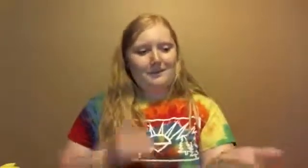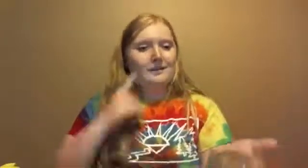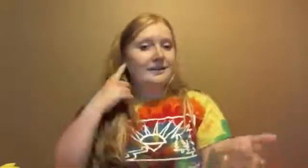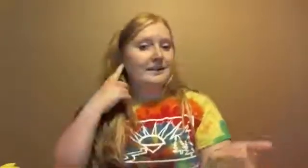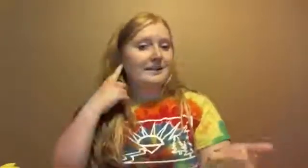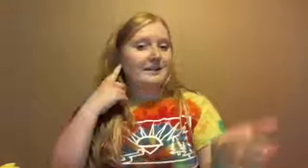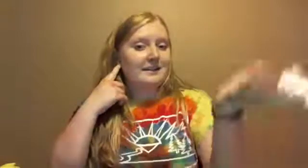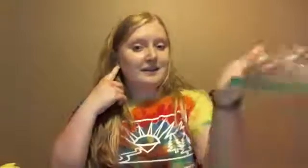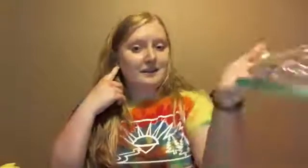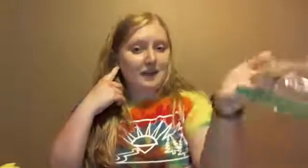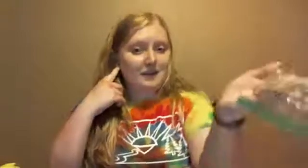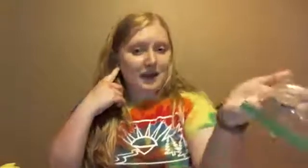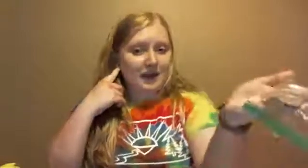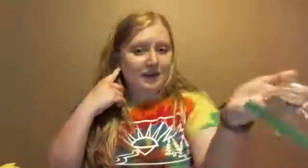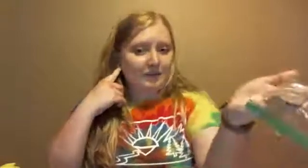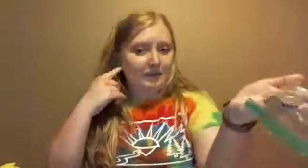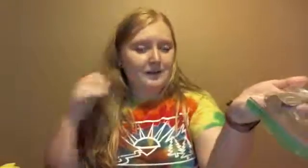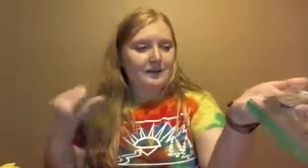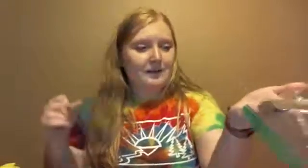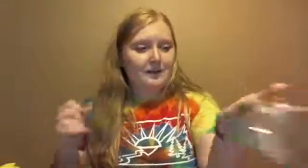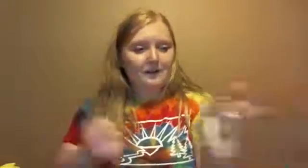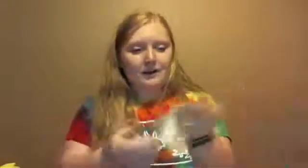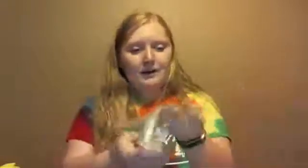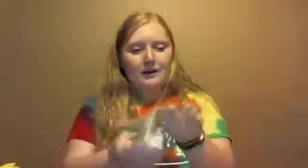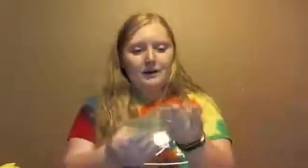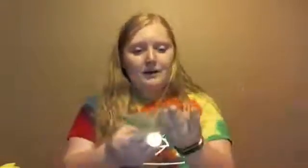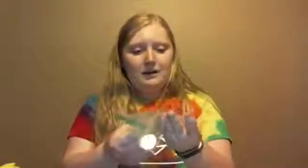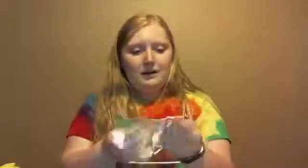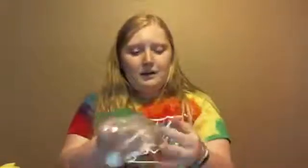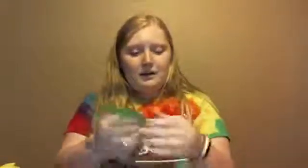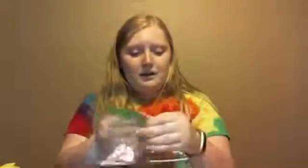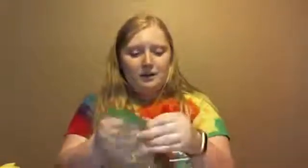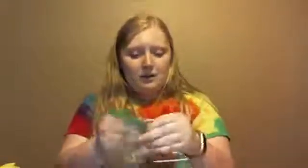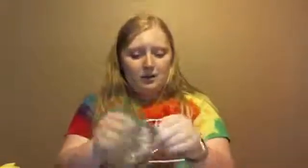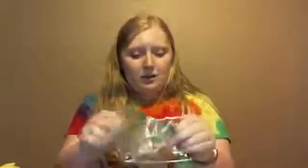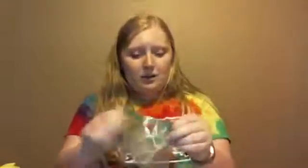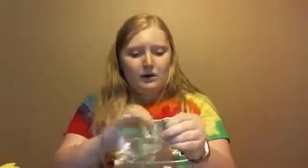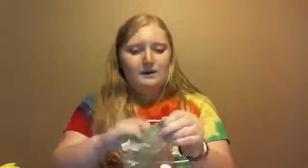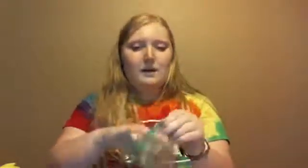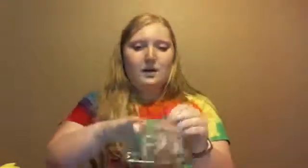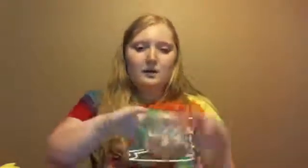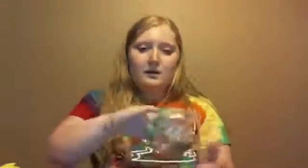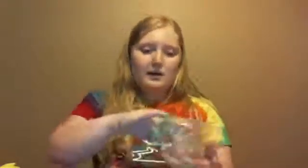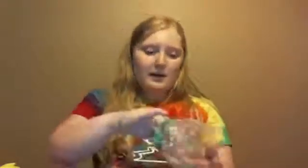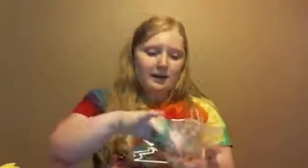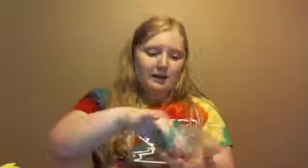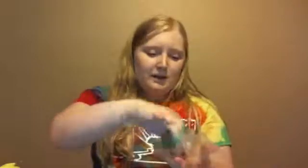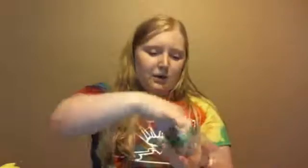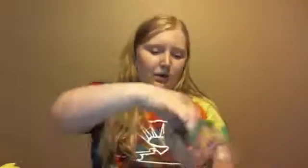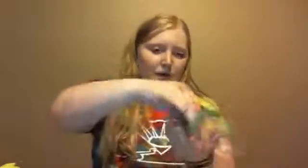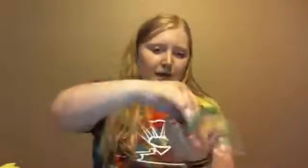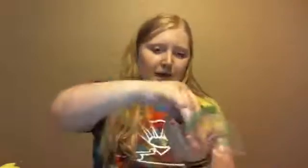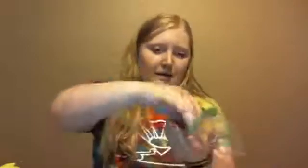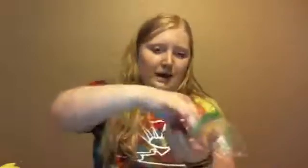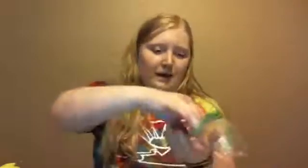So this is our bag for silver. So coins are also like the gold, like the